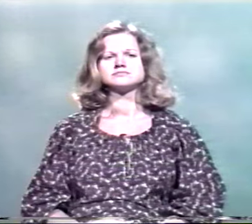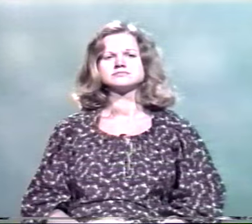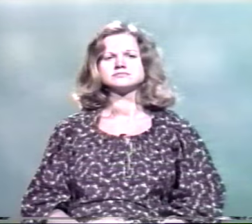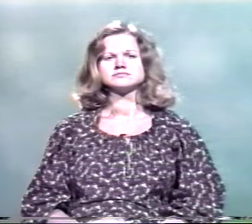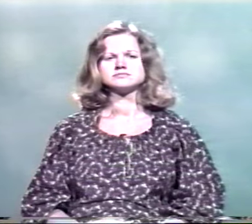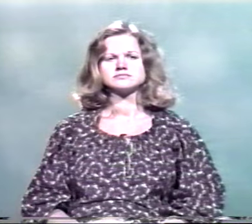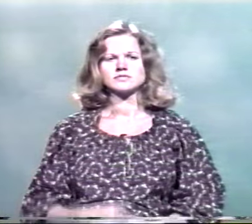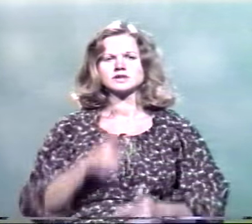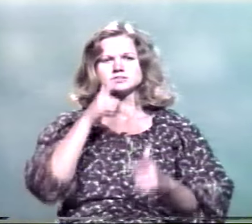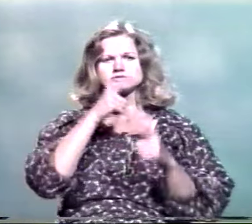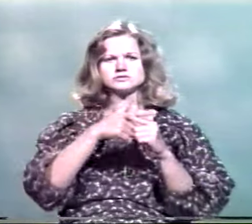Sister-in-law.